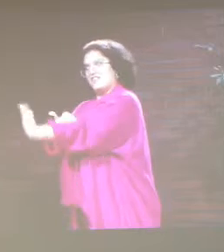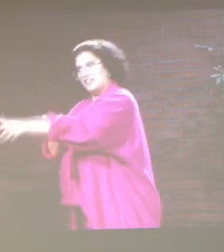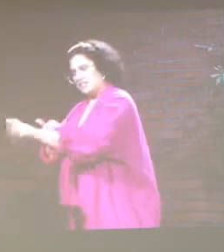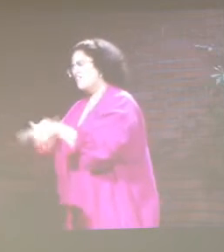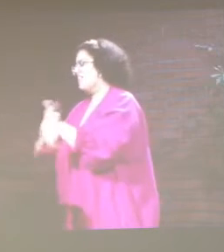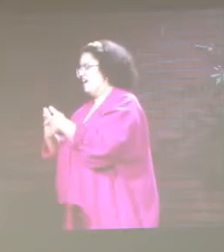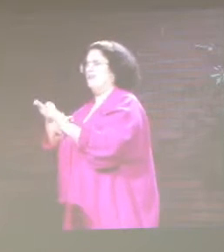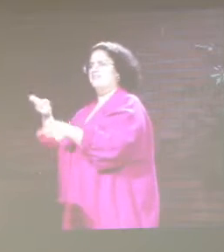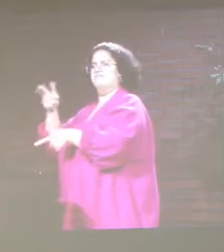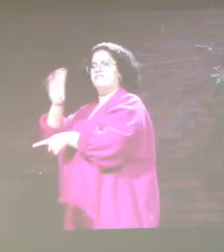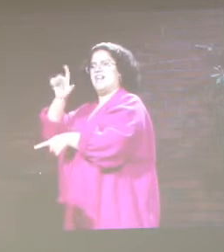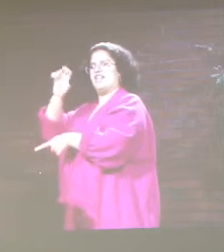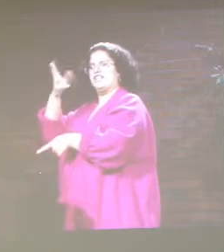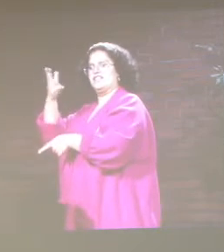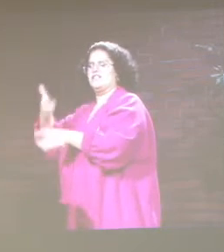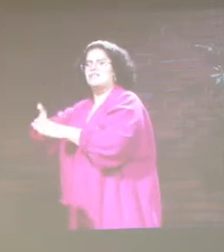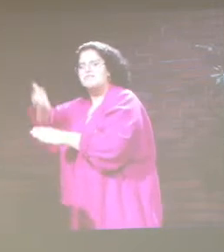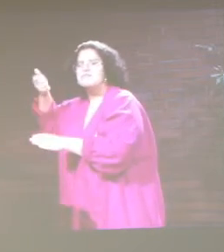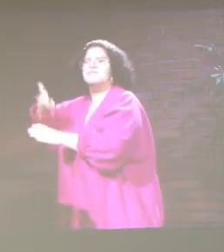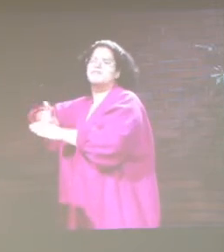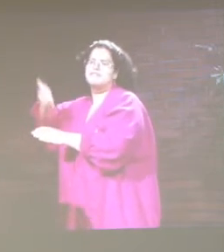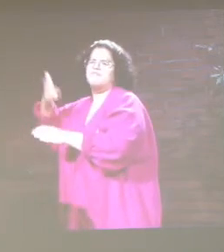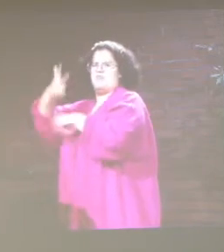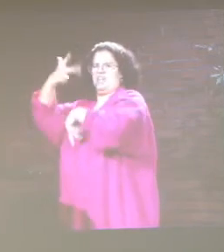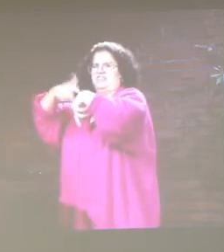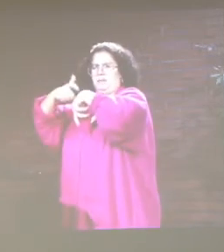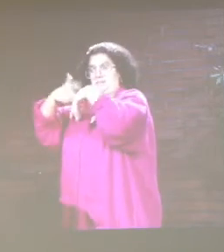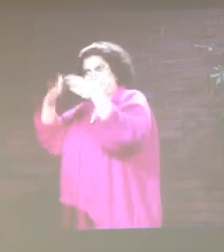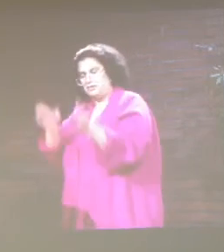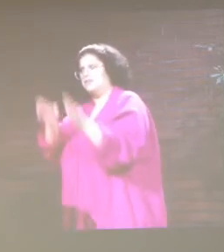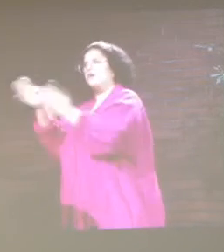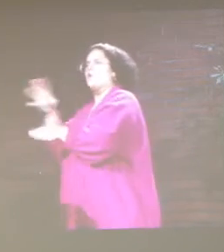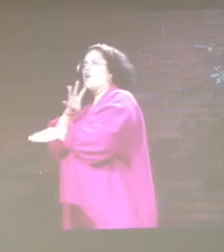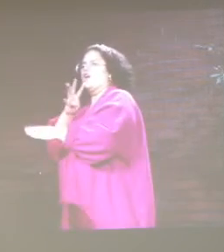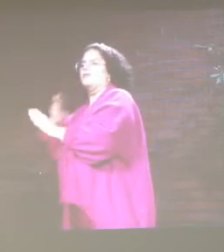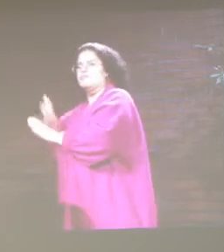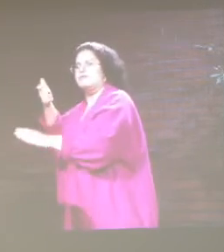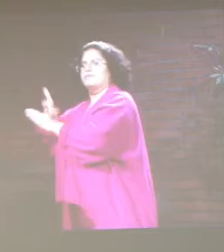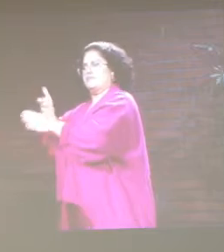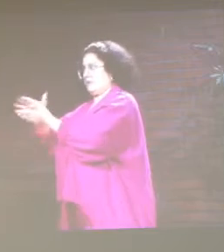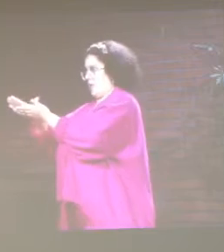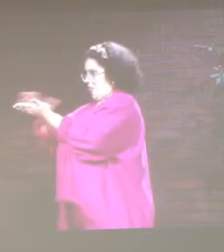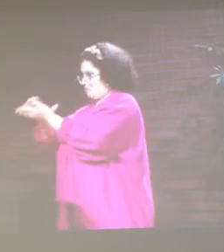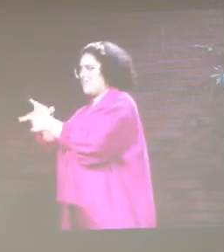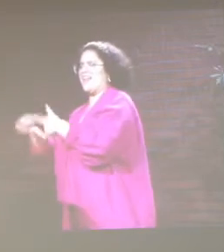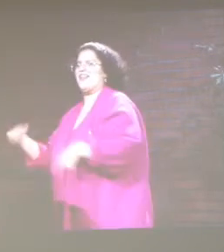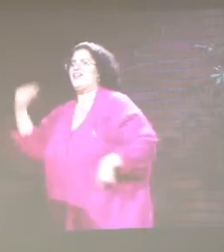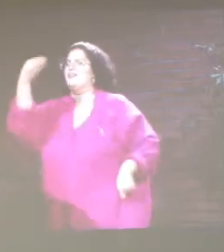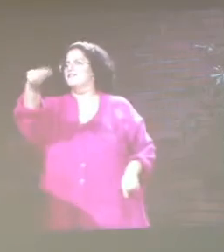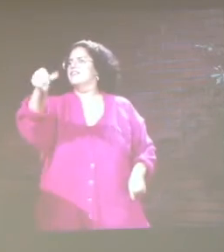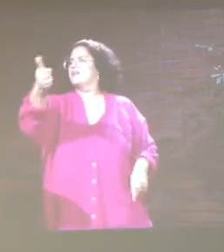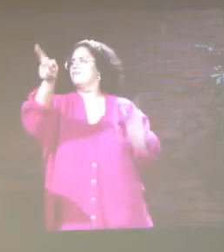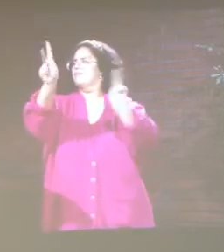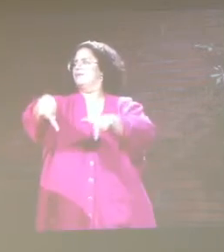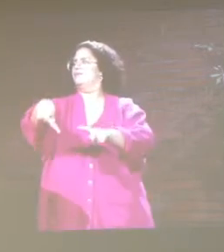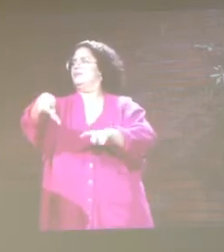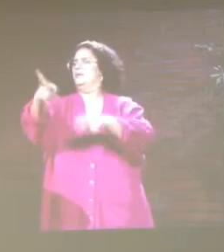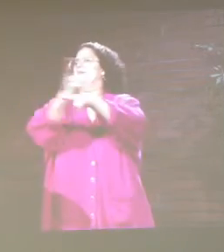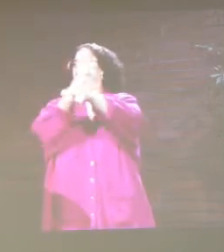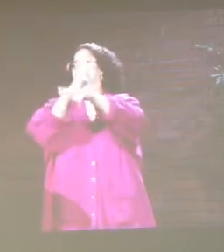But it's better to bleach your needles first before you share them. And at the same time, use water and bleach to